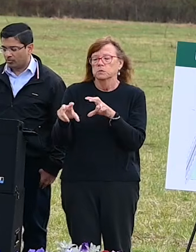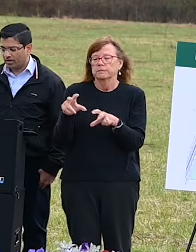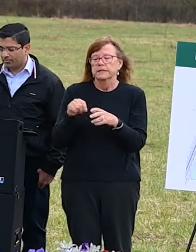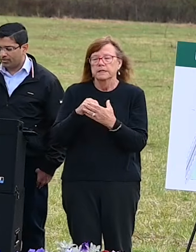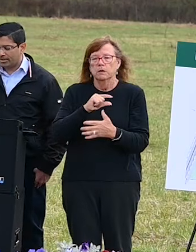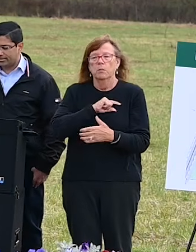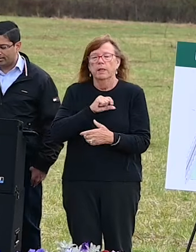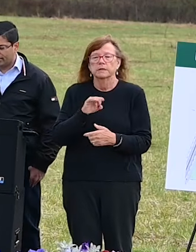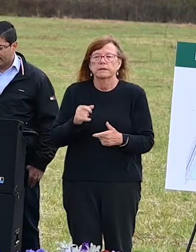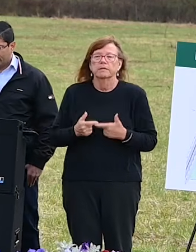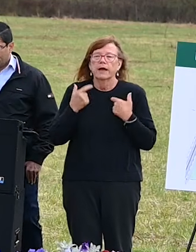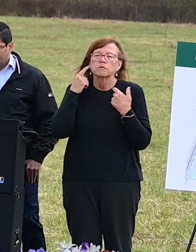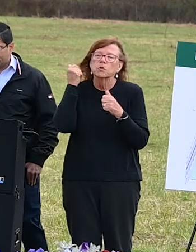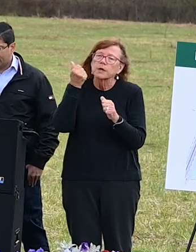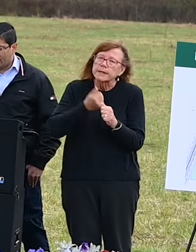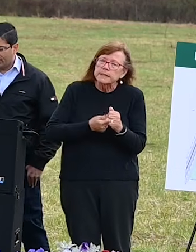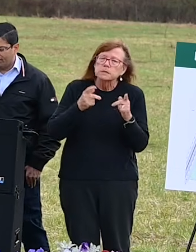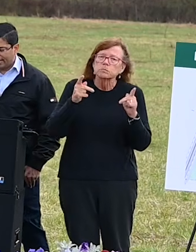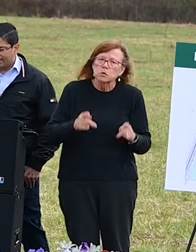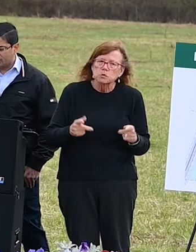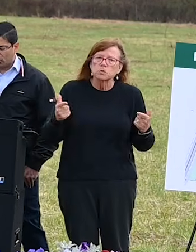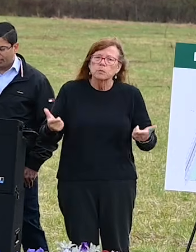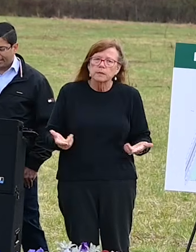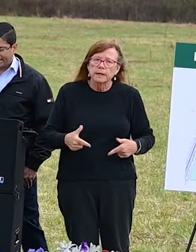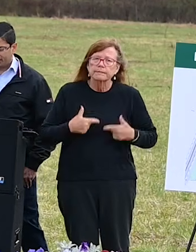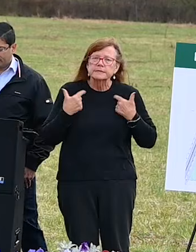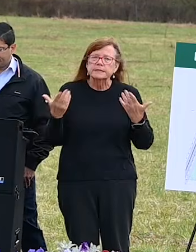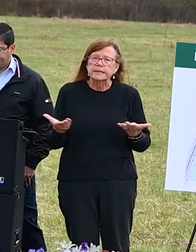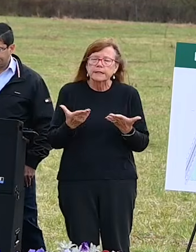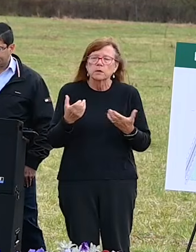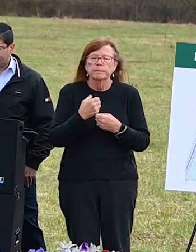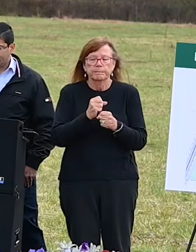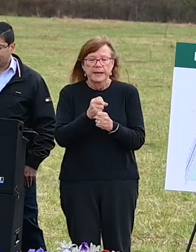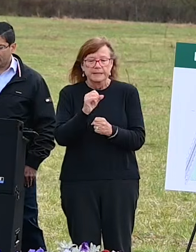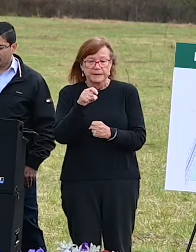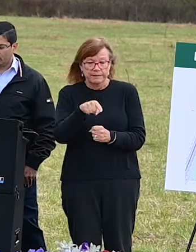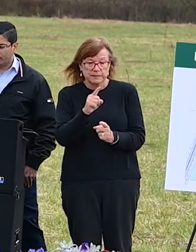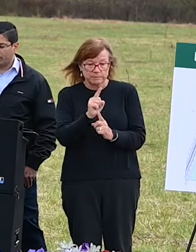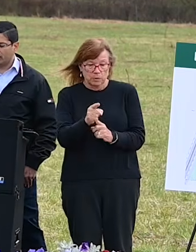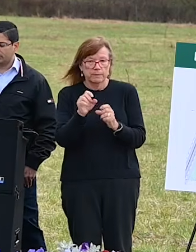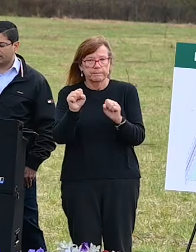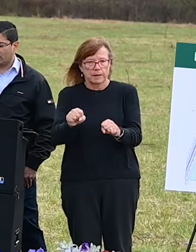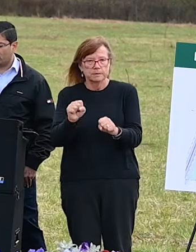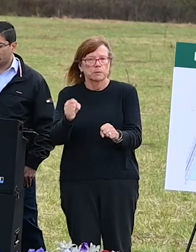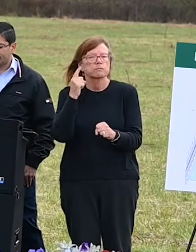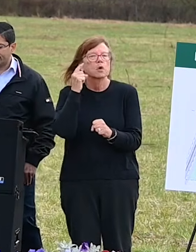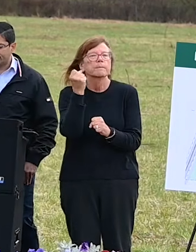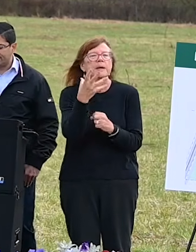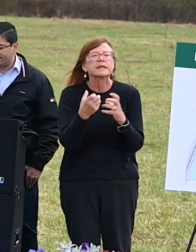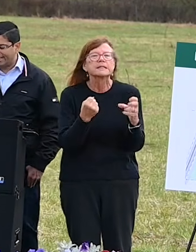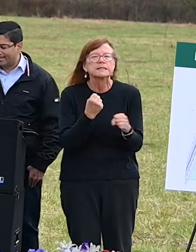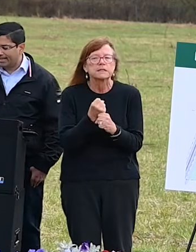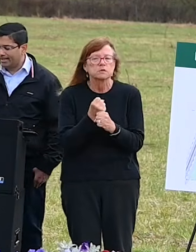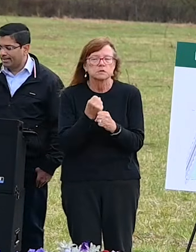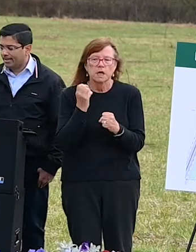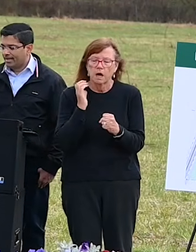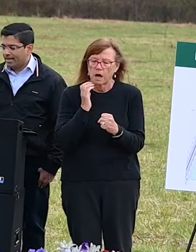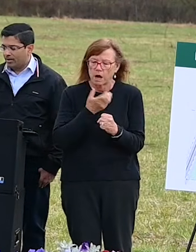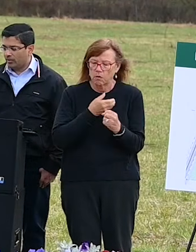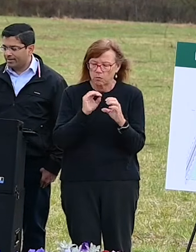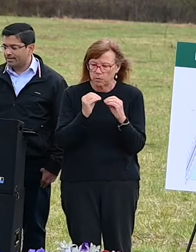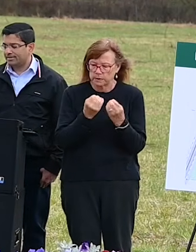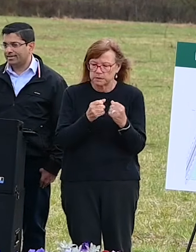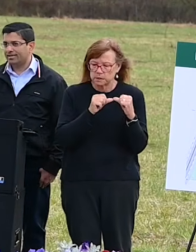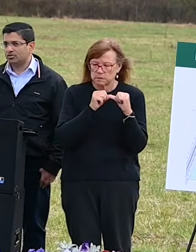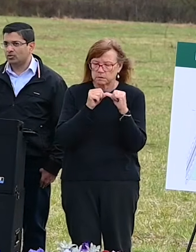life for every resident of this county made this moment possible. For years, our organization has maintained